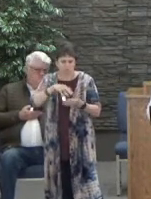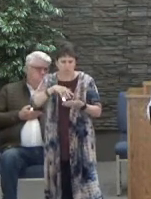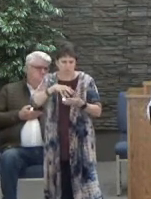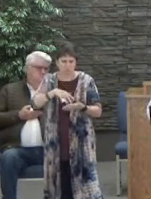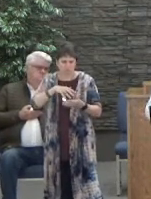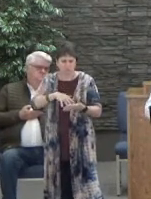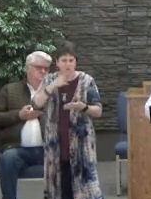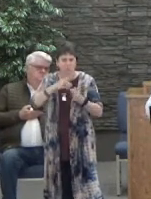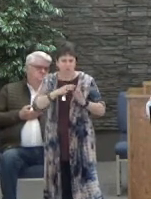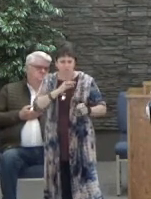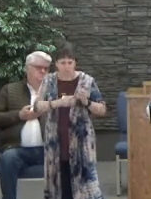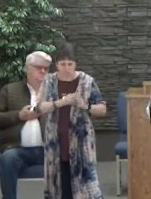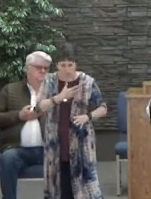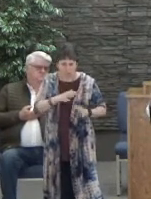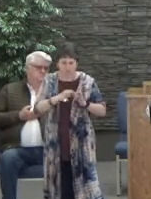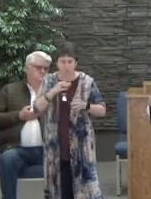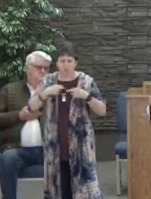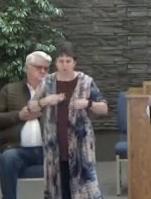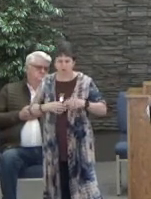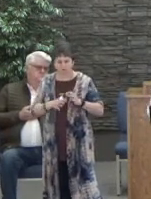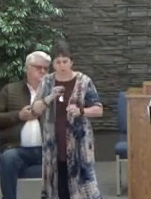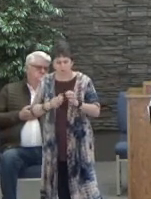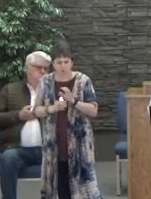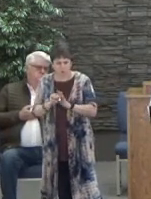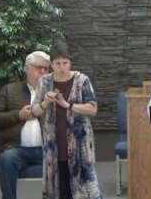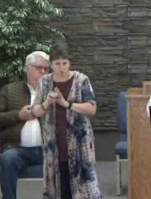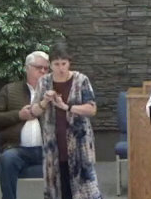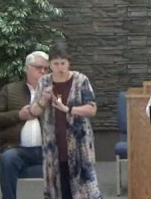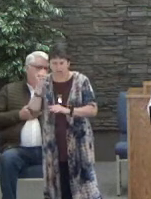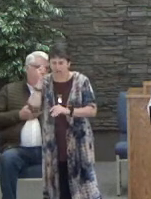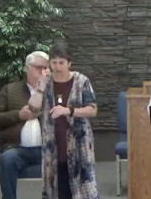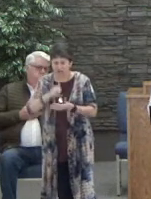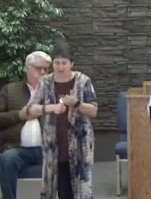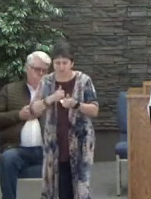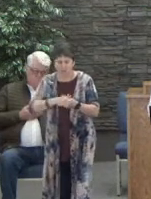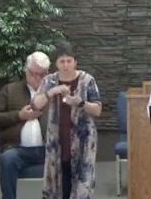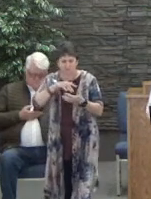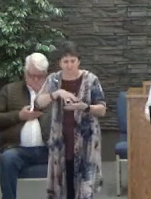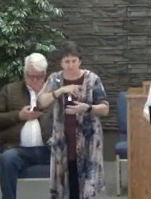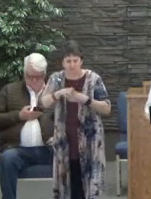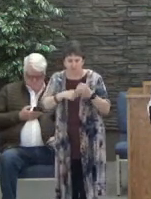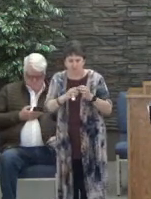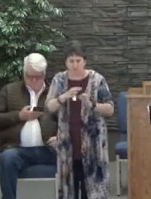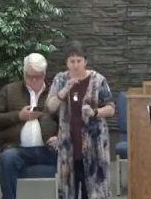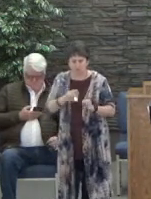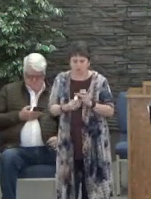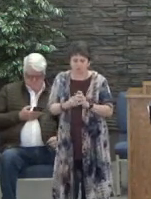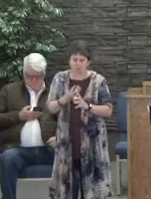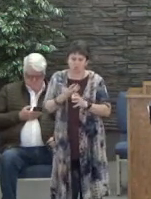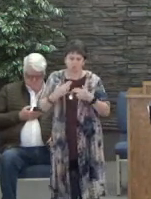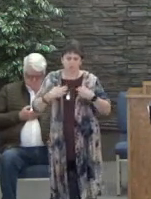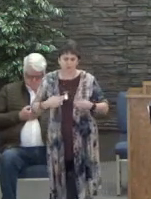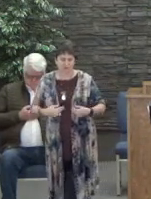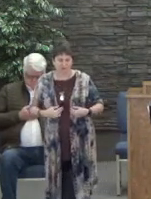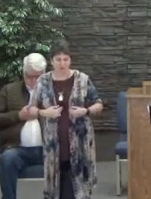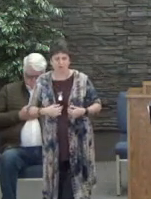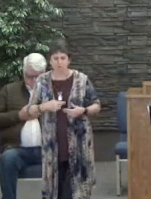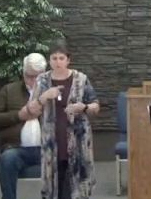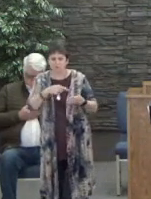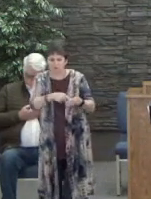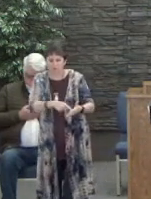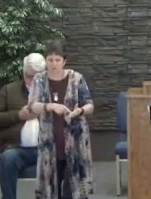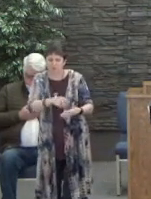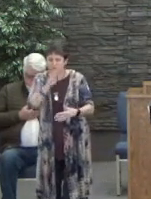our spiritual growth, for our spiritual maturity. Every study on spiritual growth or health notes that